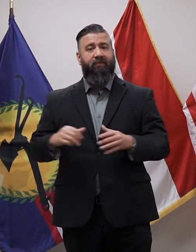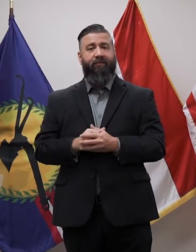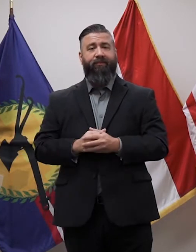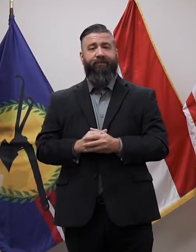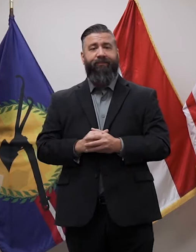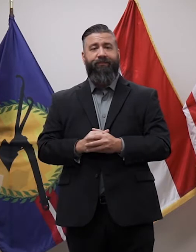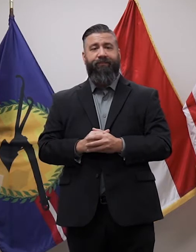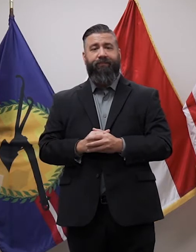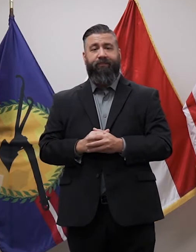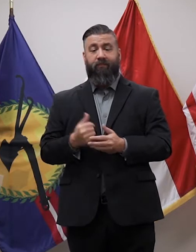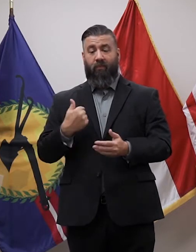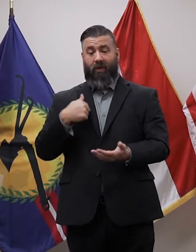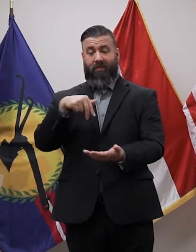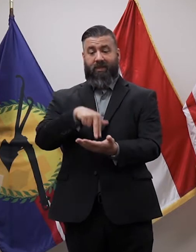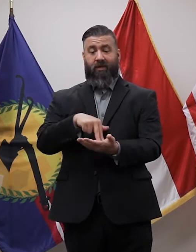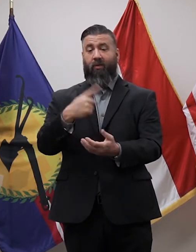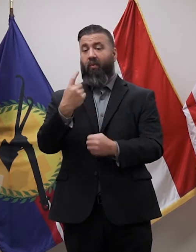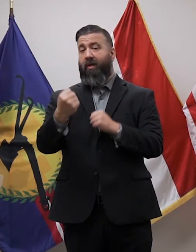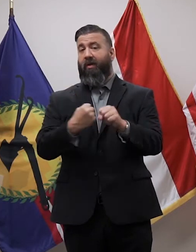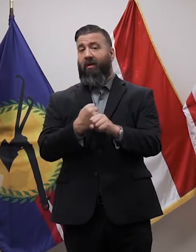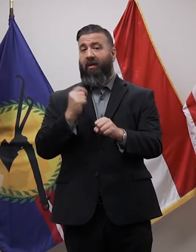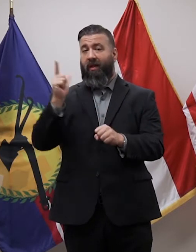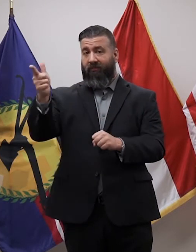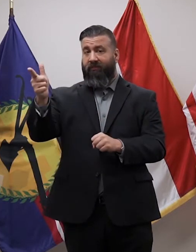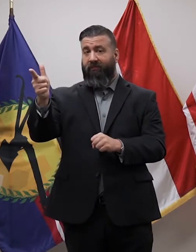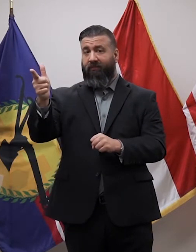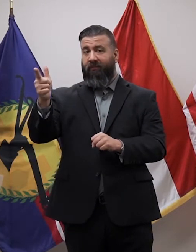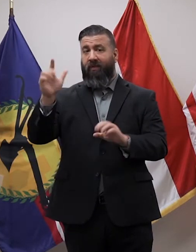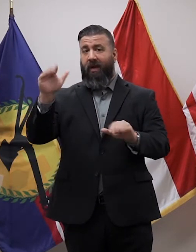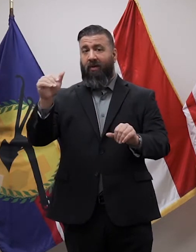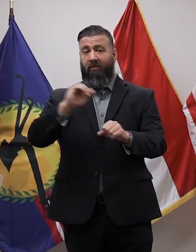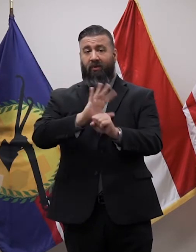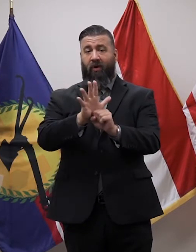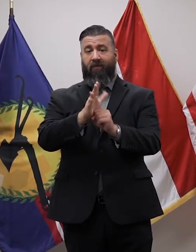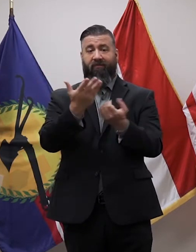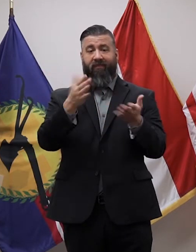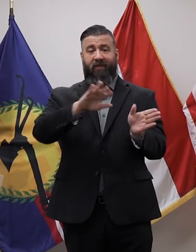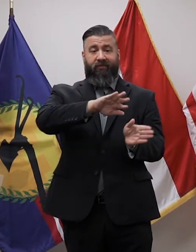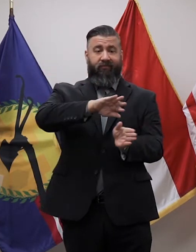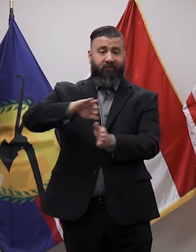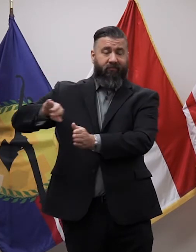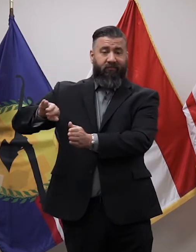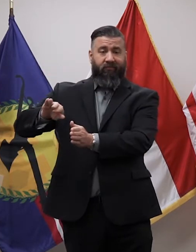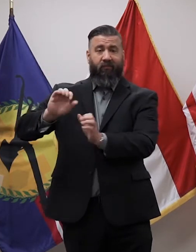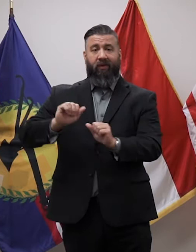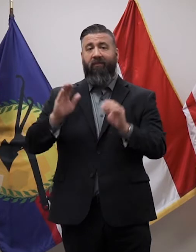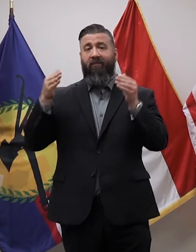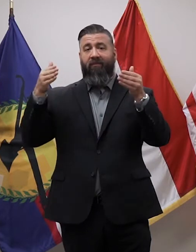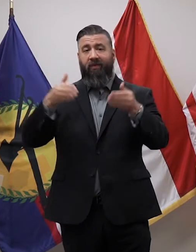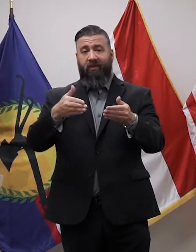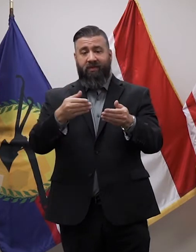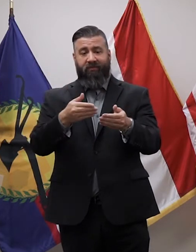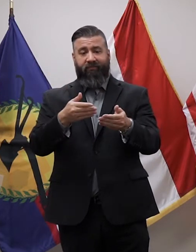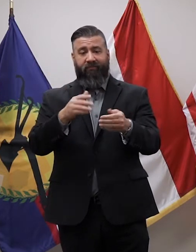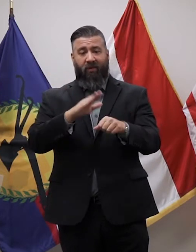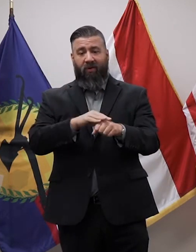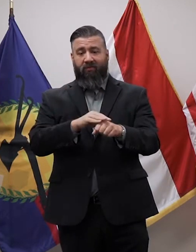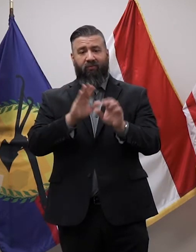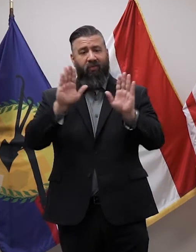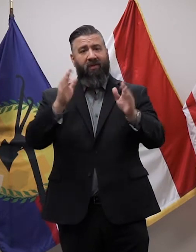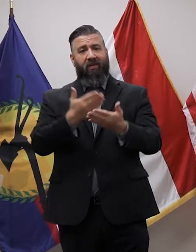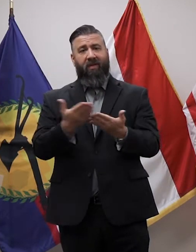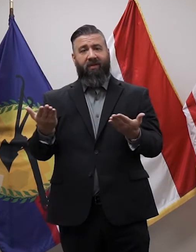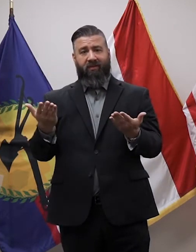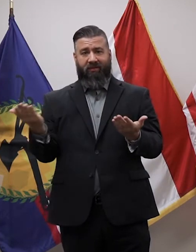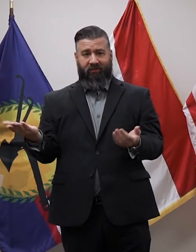When I'm standing here a year from now, my sincere hope is that COVID will be in the rearview mirror and we can focus our efforts elsewhere. Great things are happening in